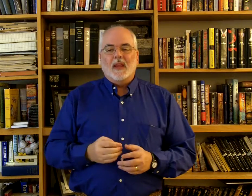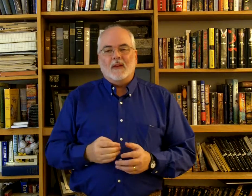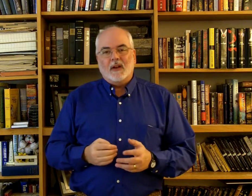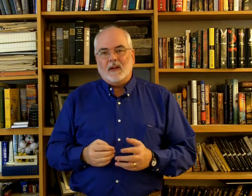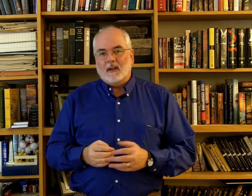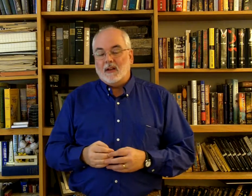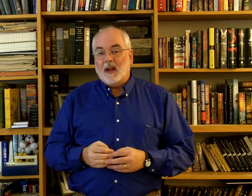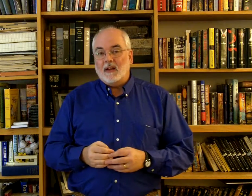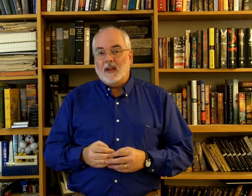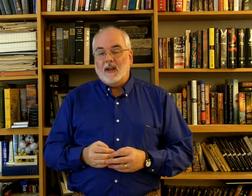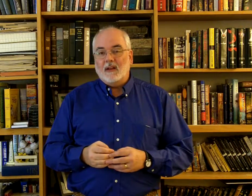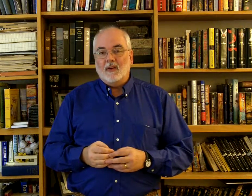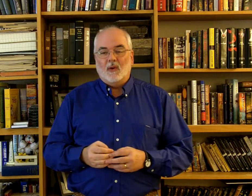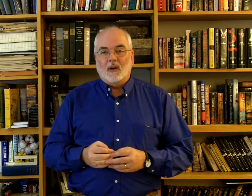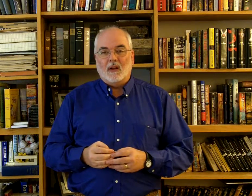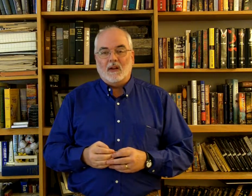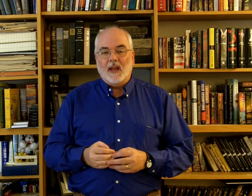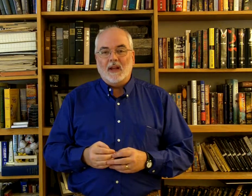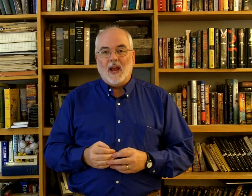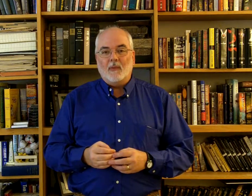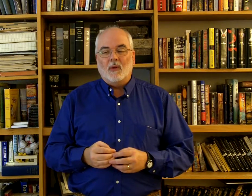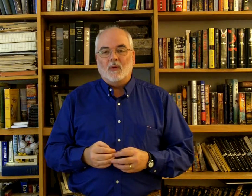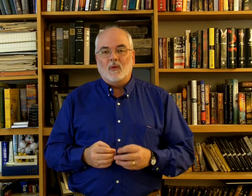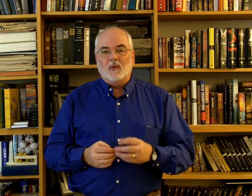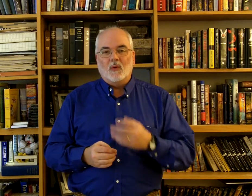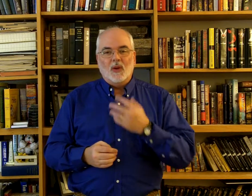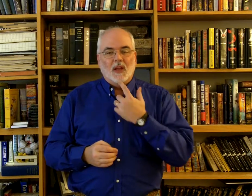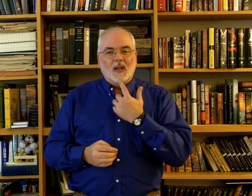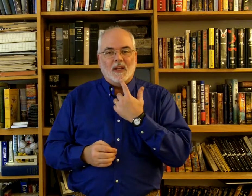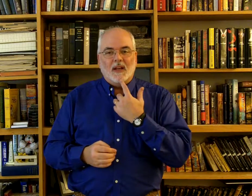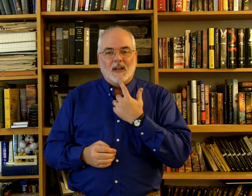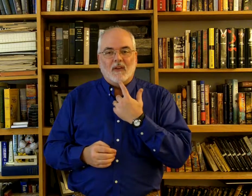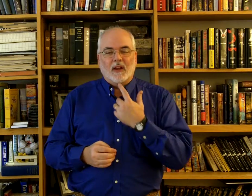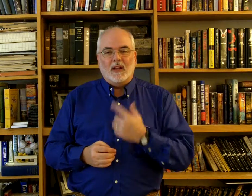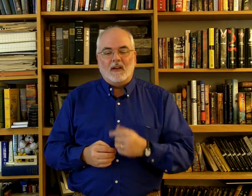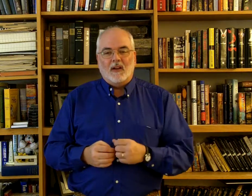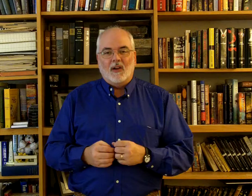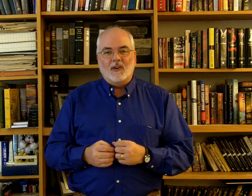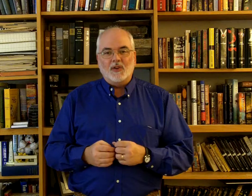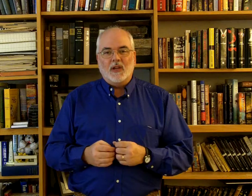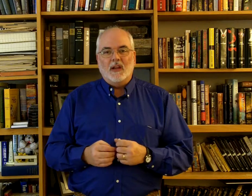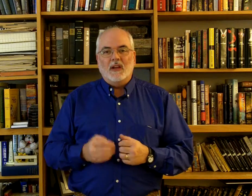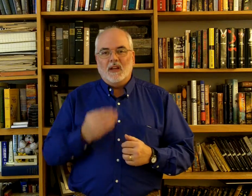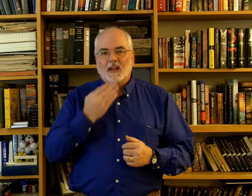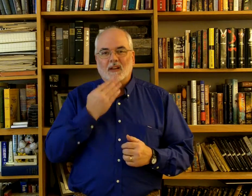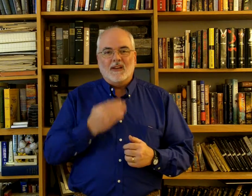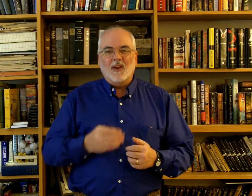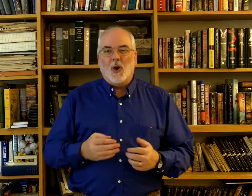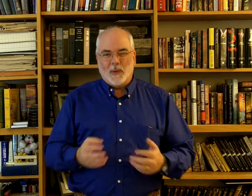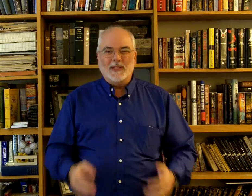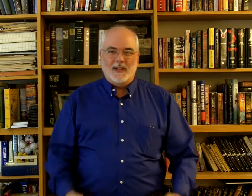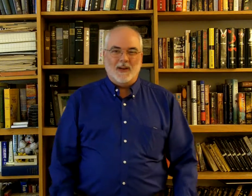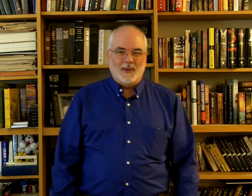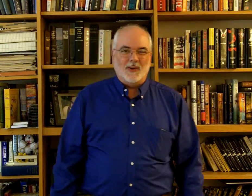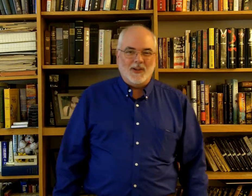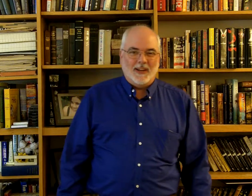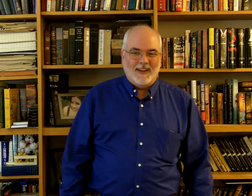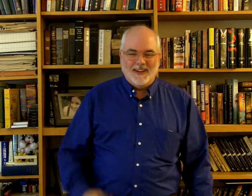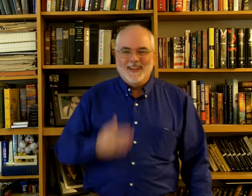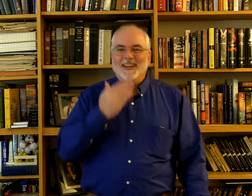ever get cotton candy or a candied apple? You ever get it on your chin? You always get it on your chin.